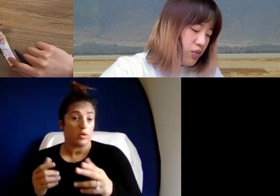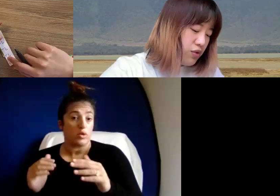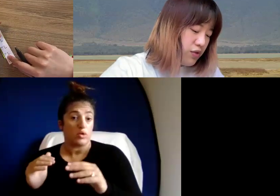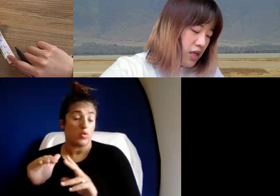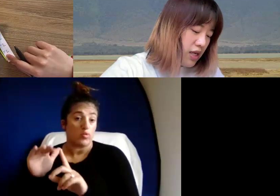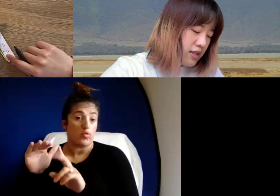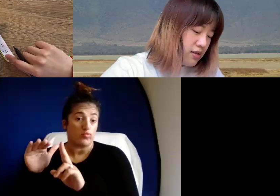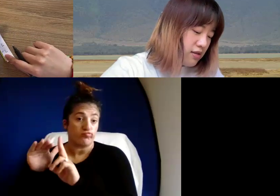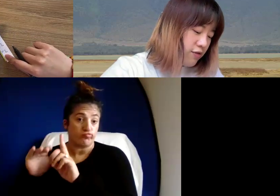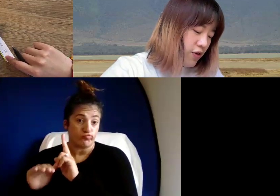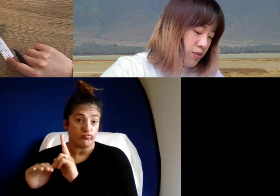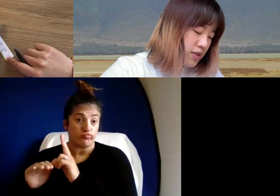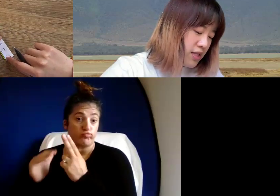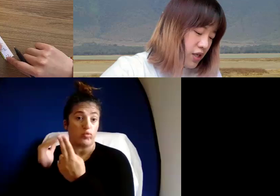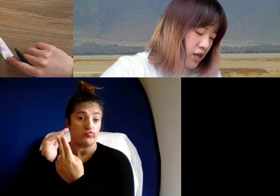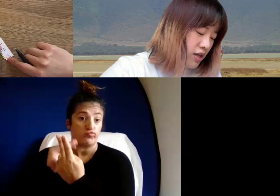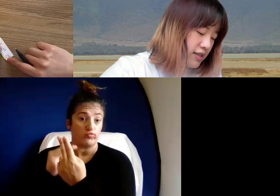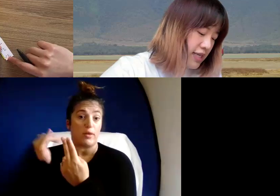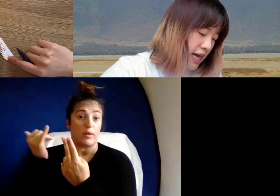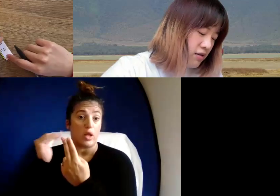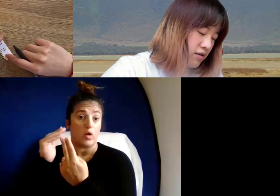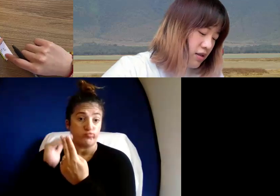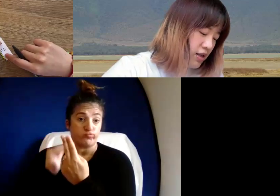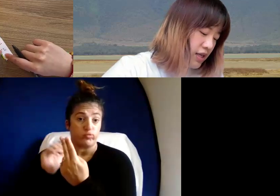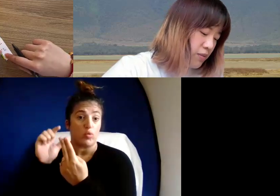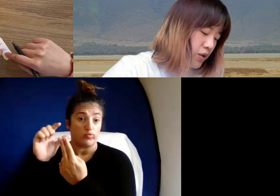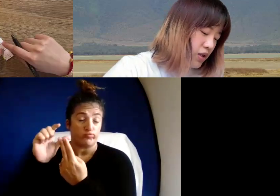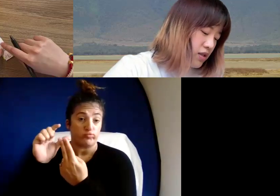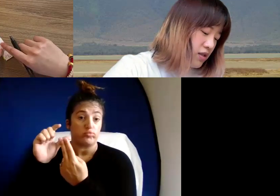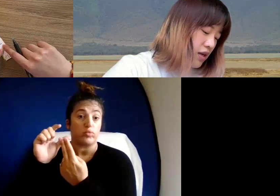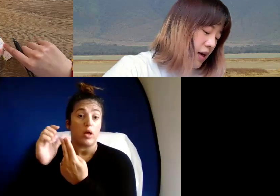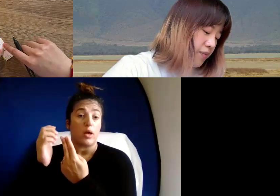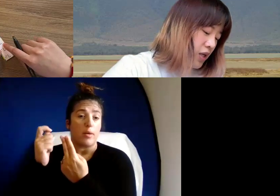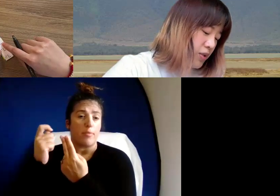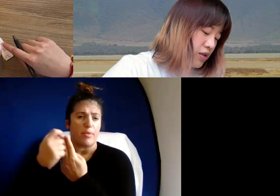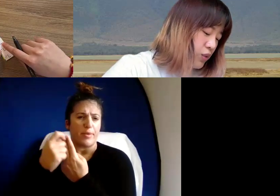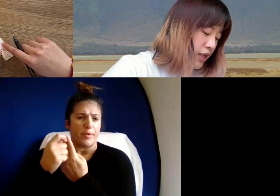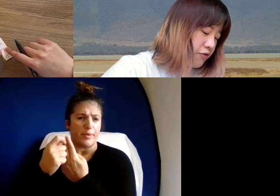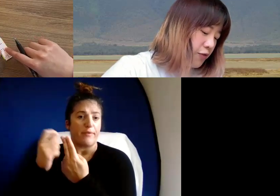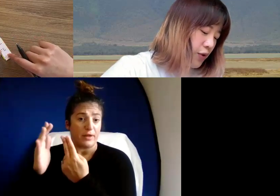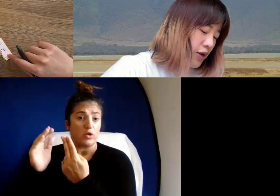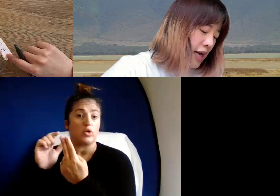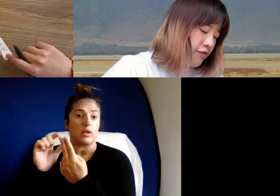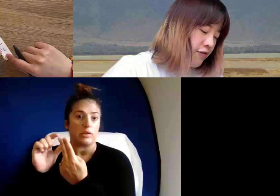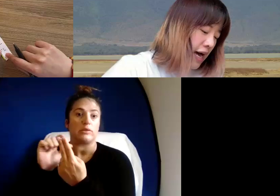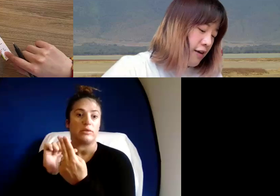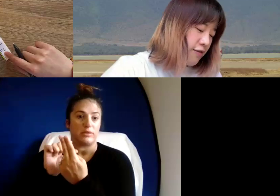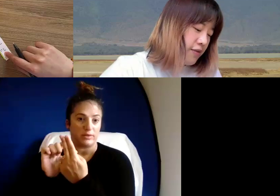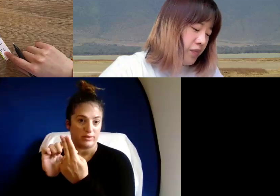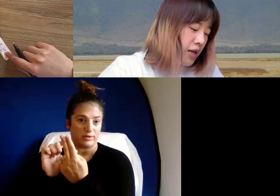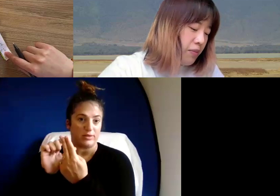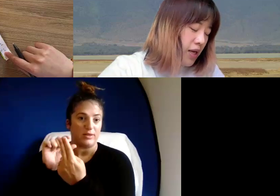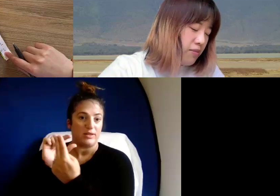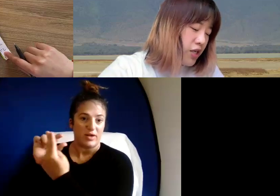will move the foam sticker down so you can poke number 3, 4, and